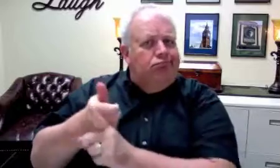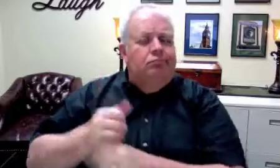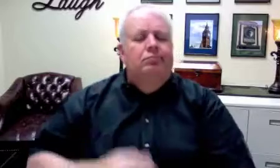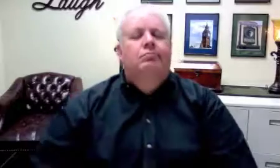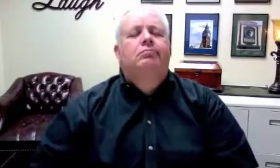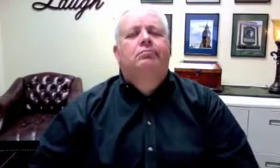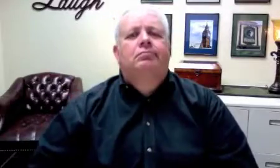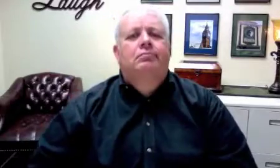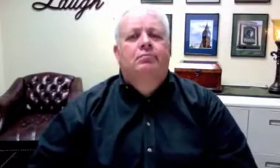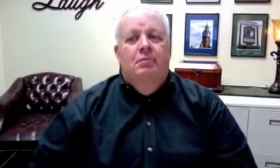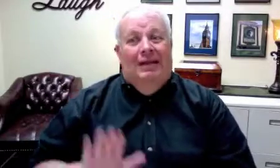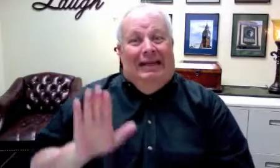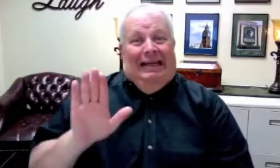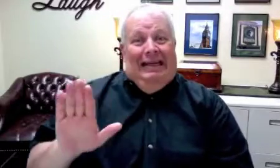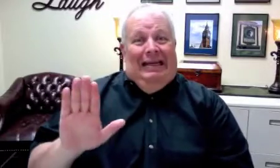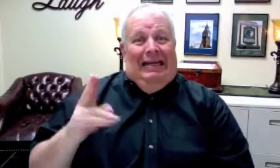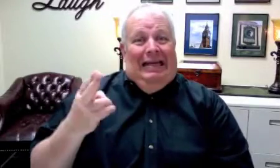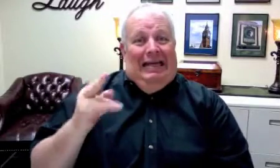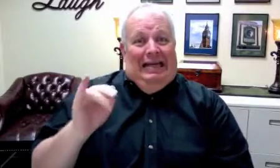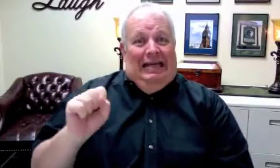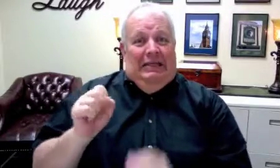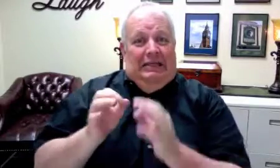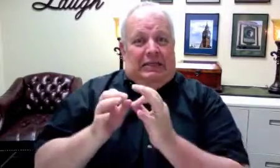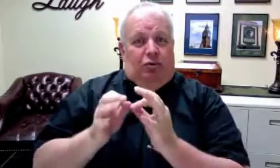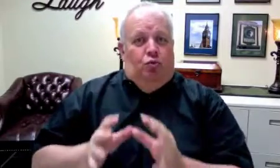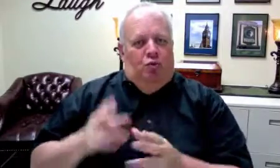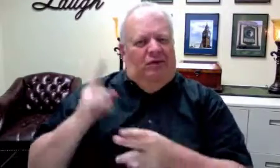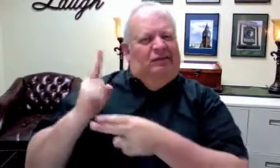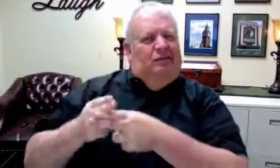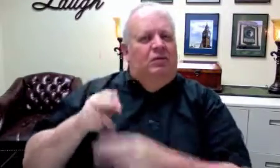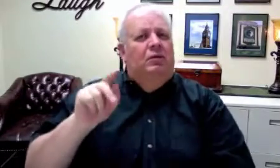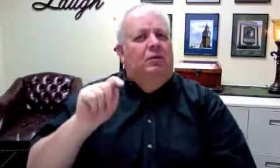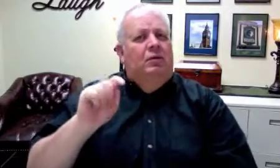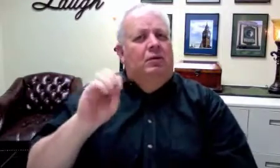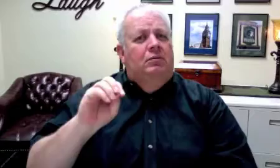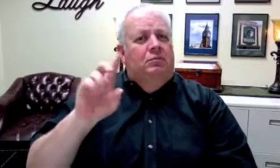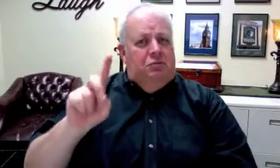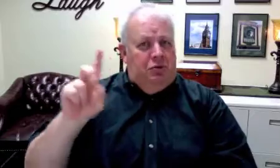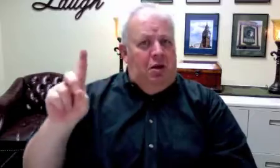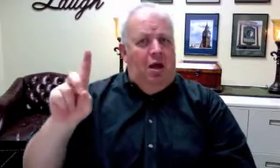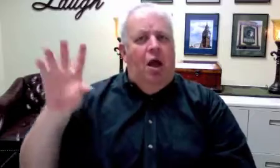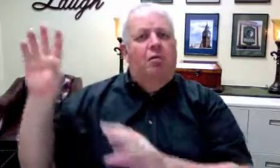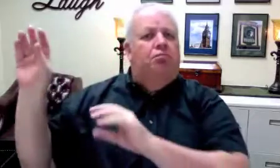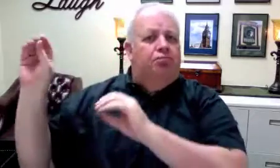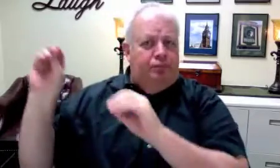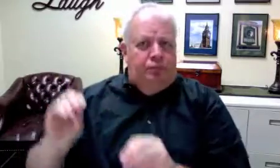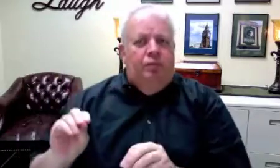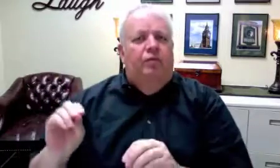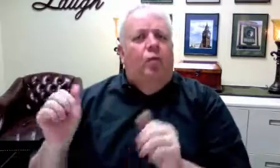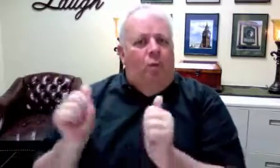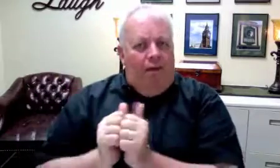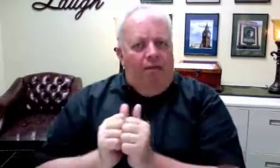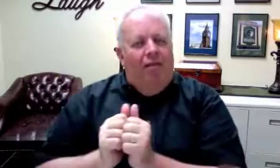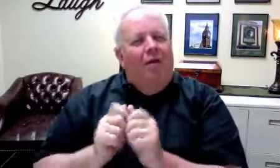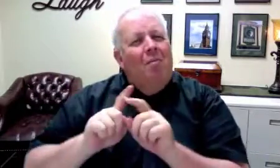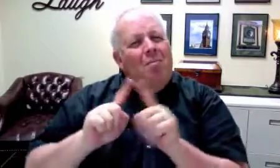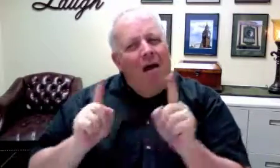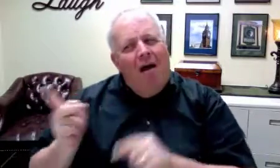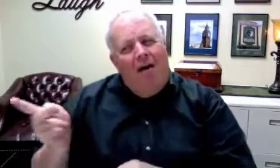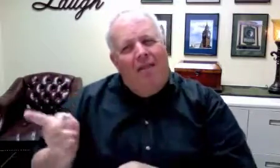His interpreter, Todd, came with him, but they knew they would need to hire a second interpreter